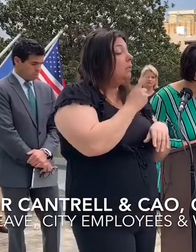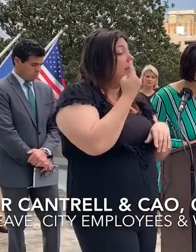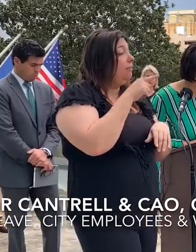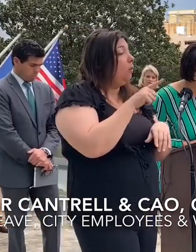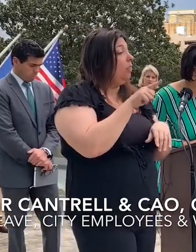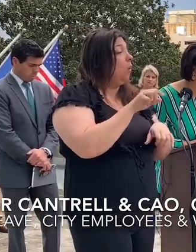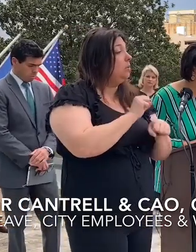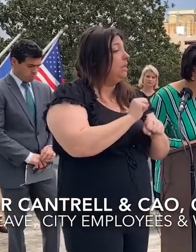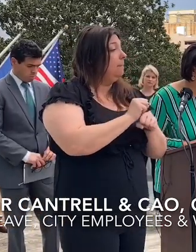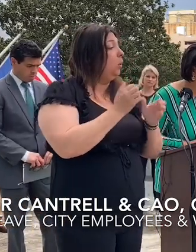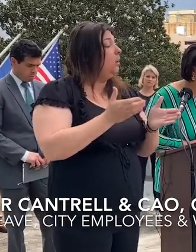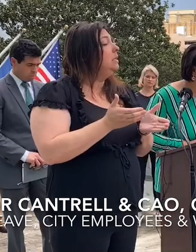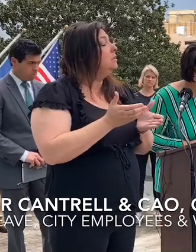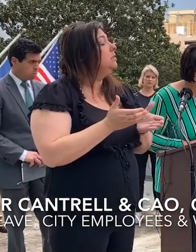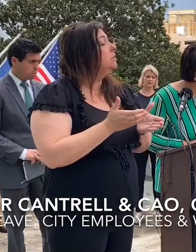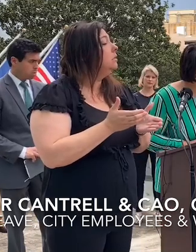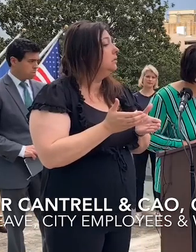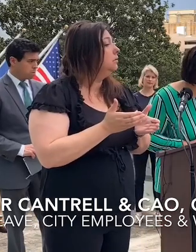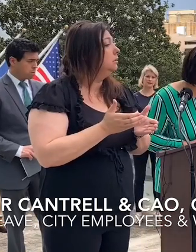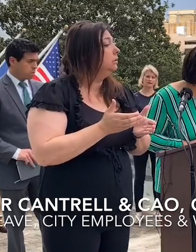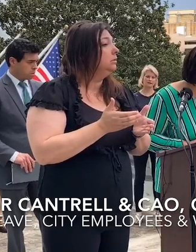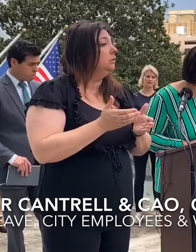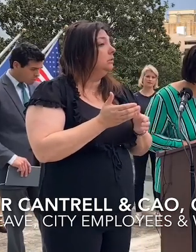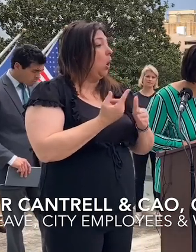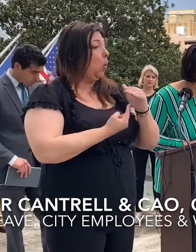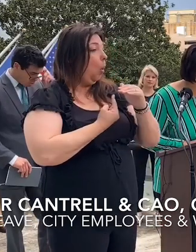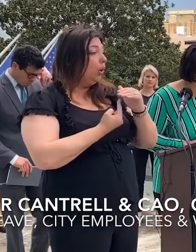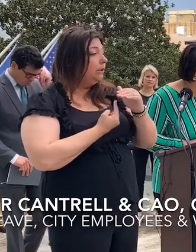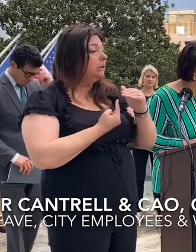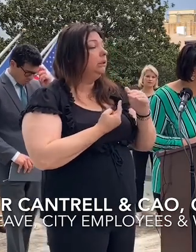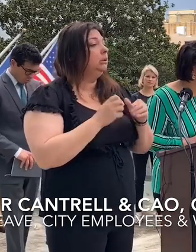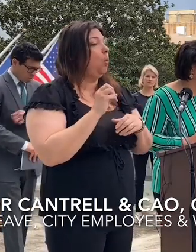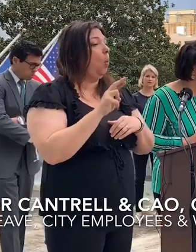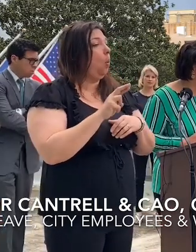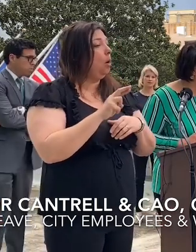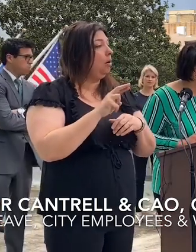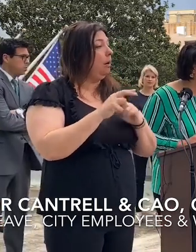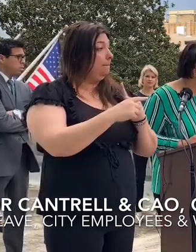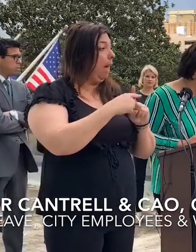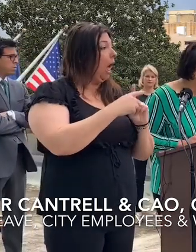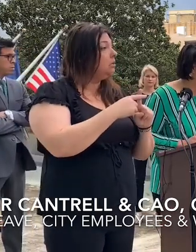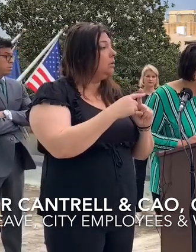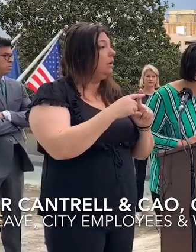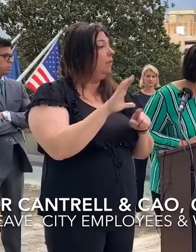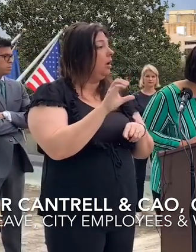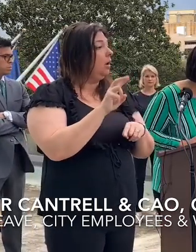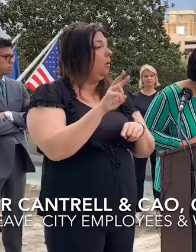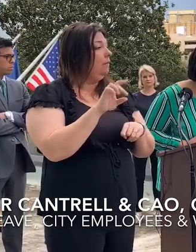those employees that are on quarantine and or have tested positive,